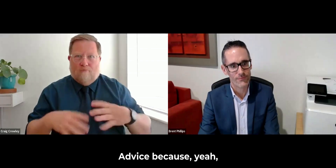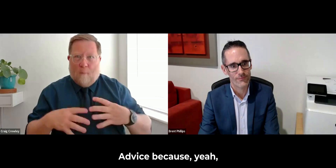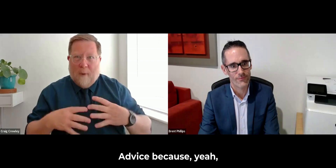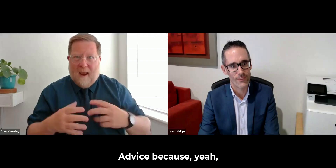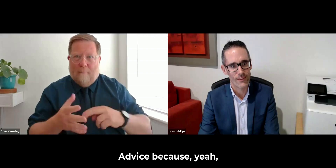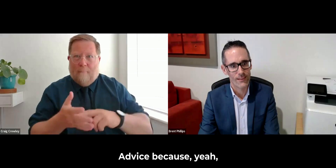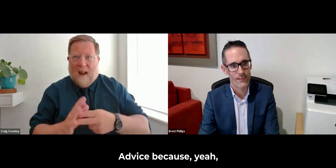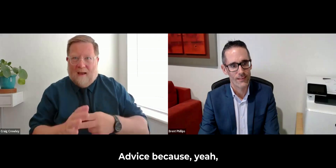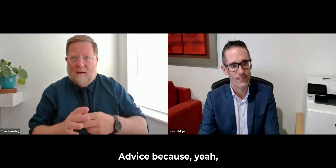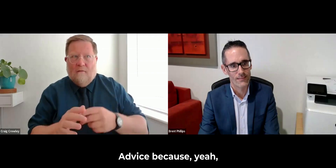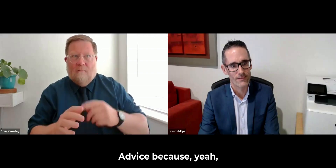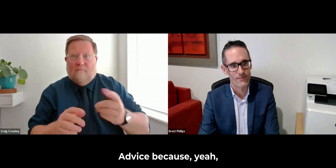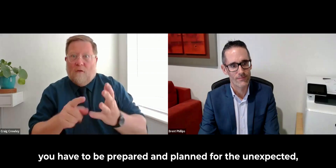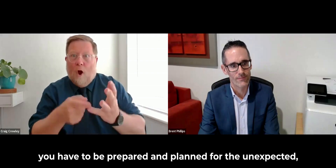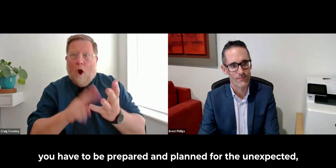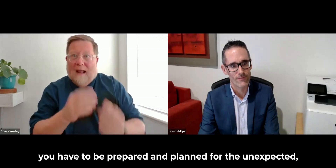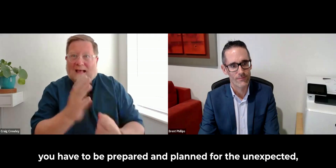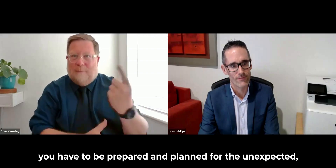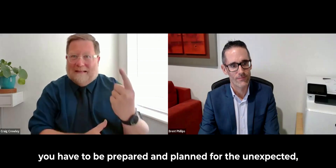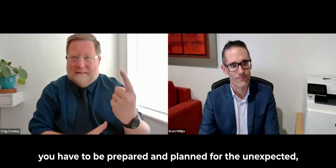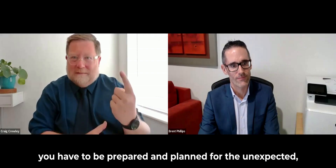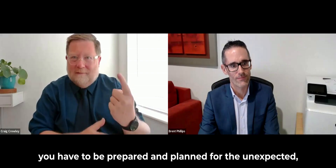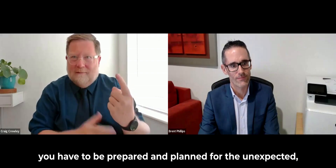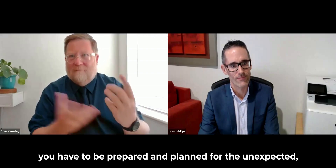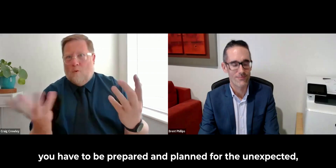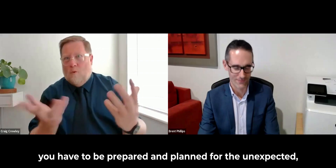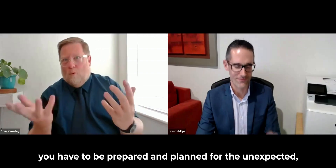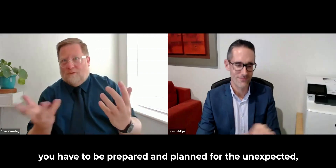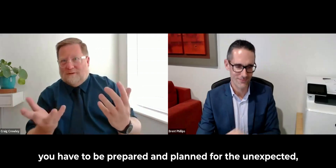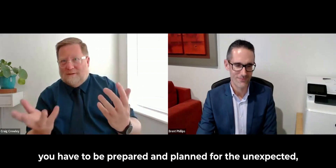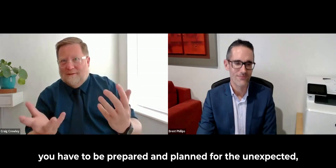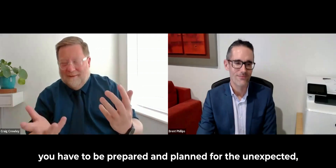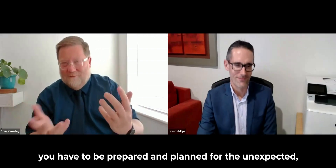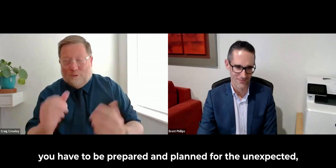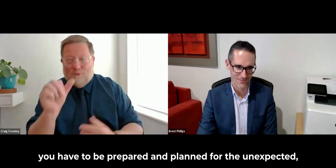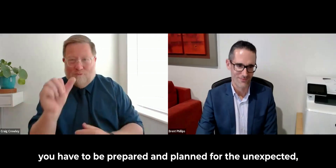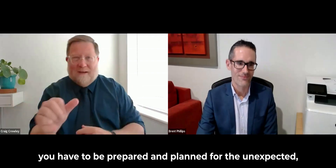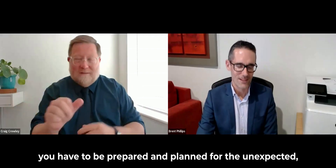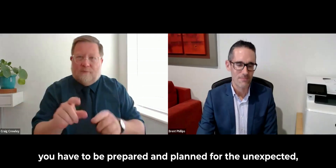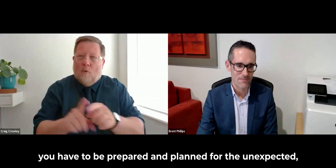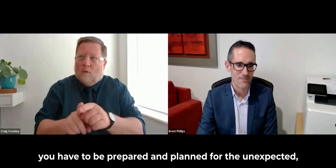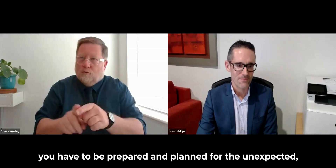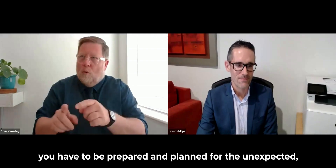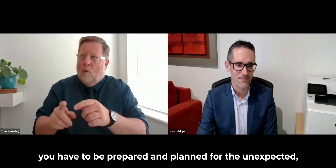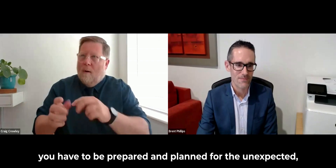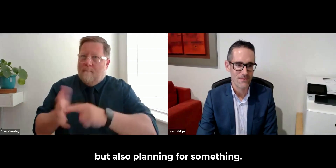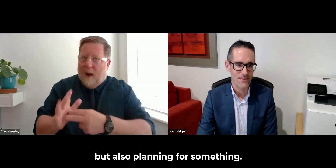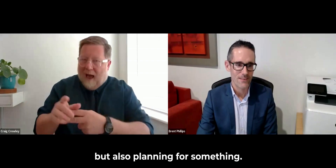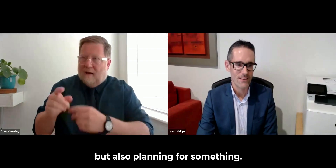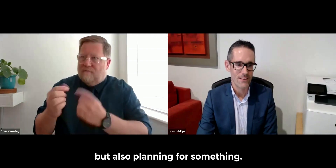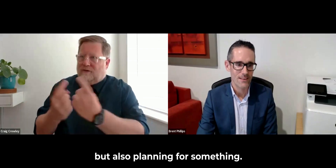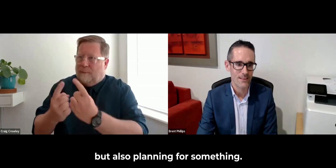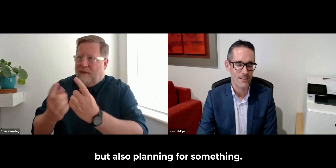advice, because yeah, you have to be prepared and plan for the unexpected, but